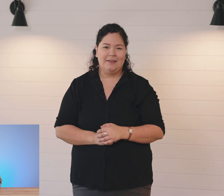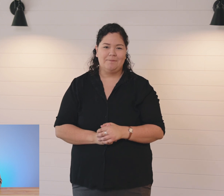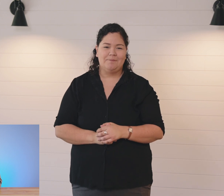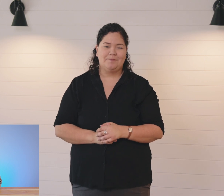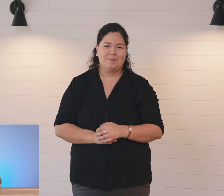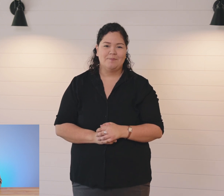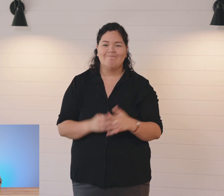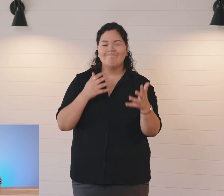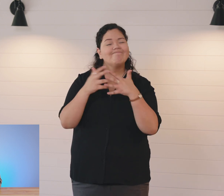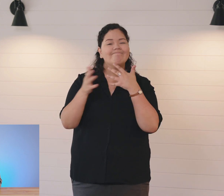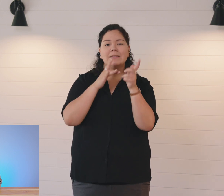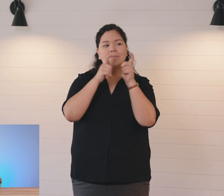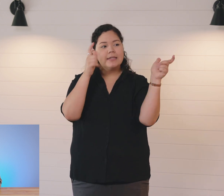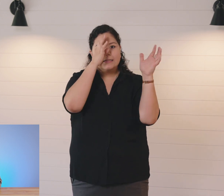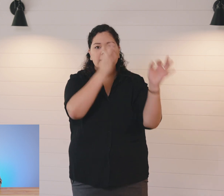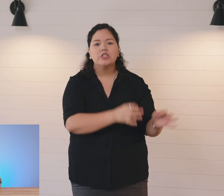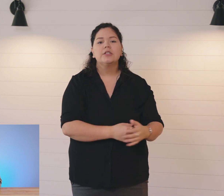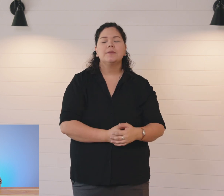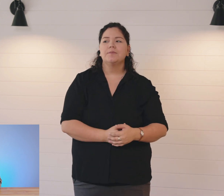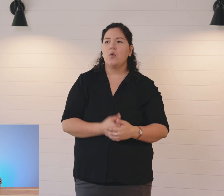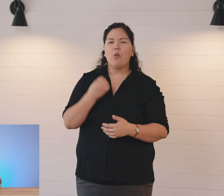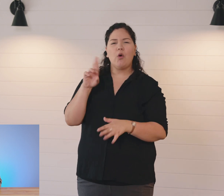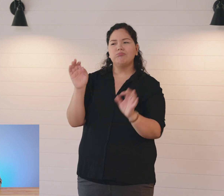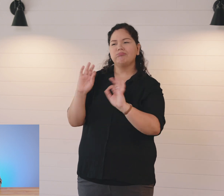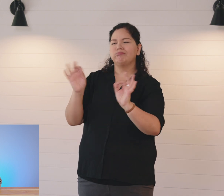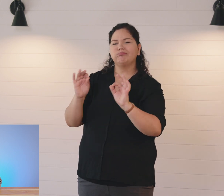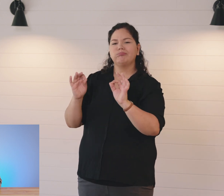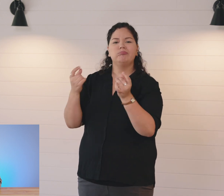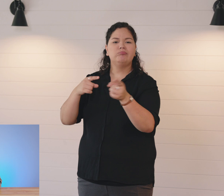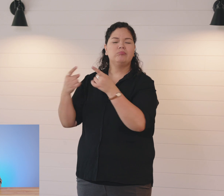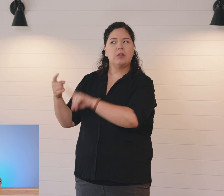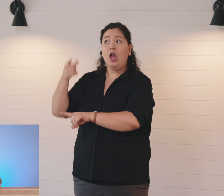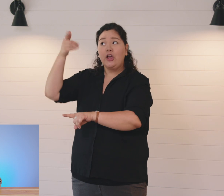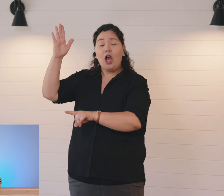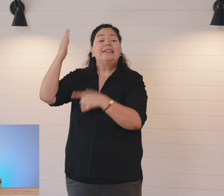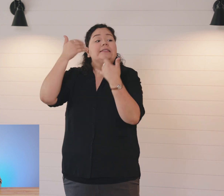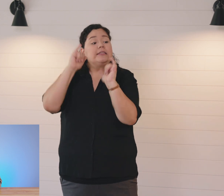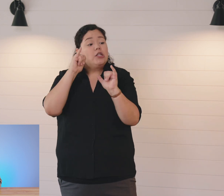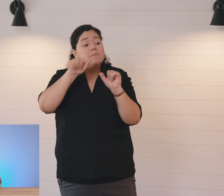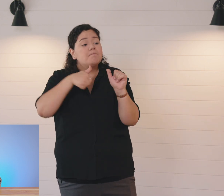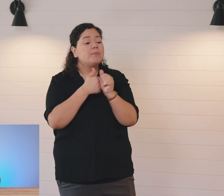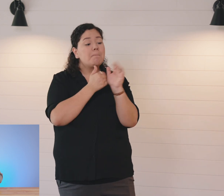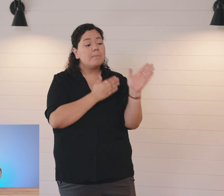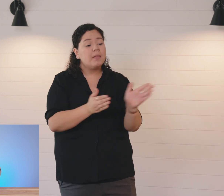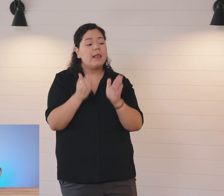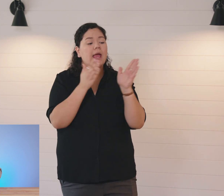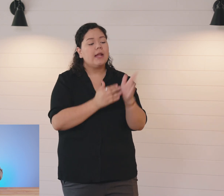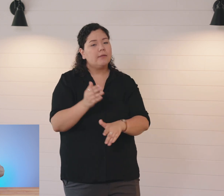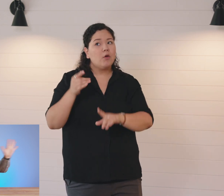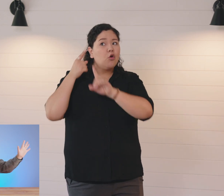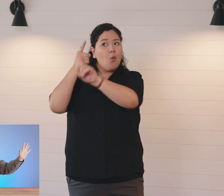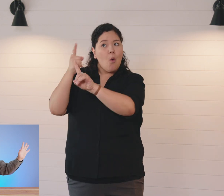Whether it was big decisions or seemingly purposeless actions, God was working through it all to bring about his perfect goals. It's like there are